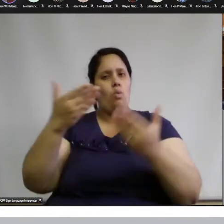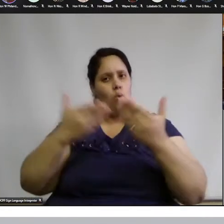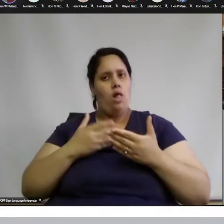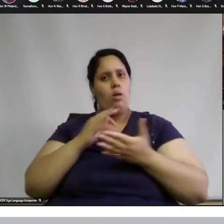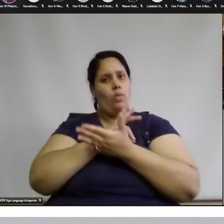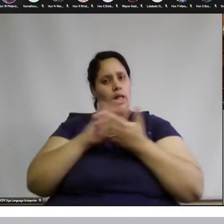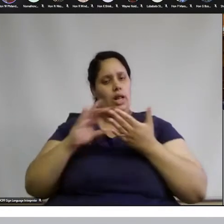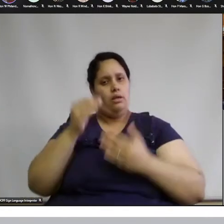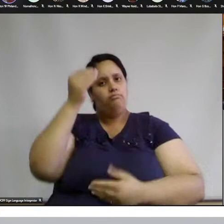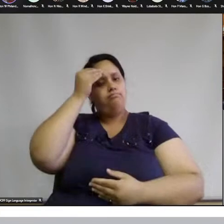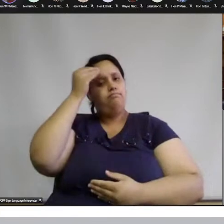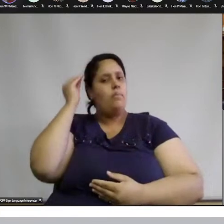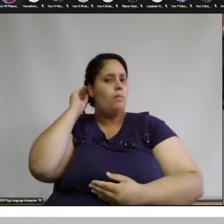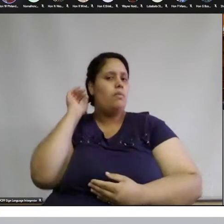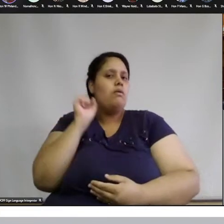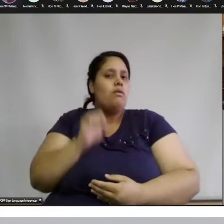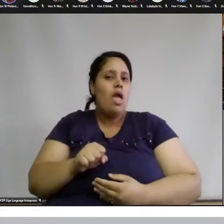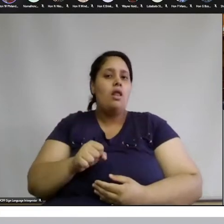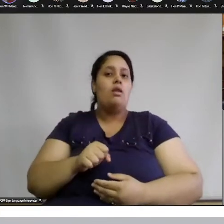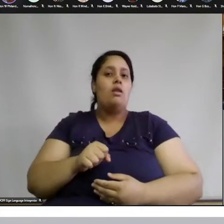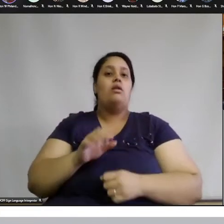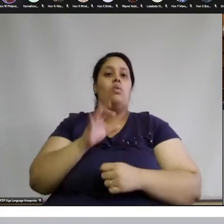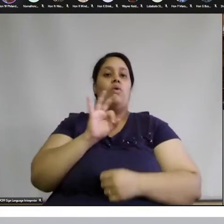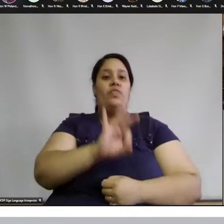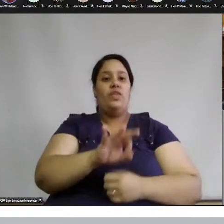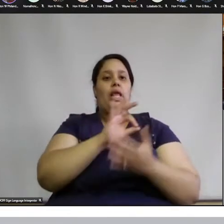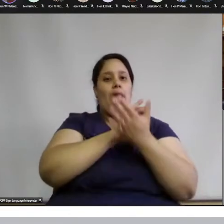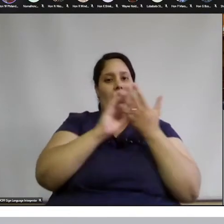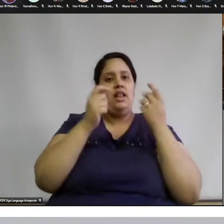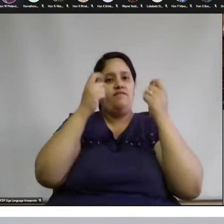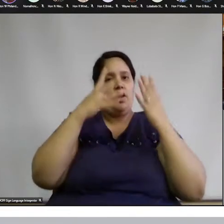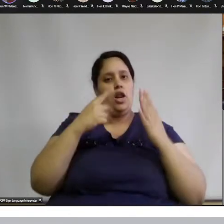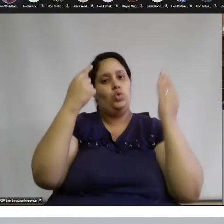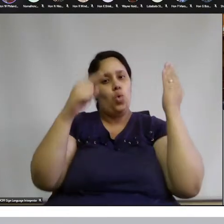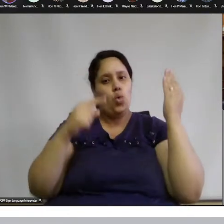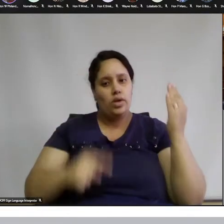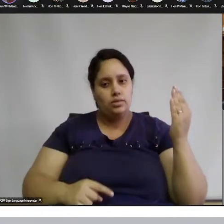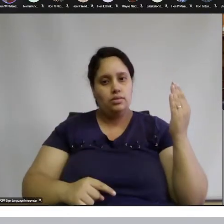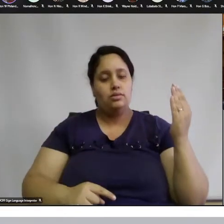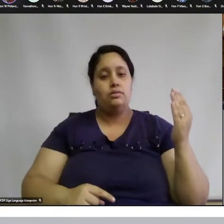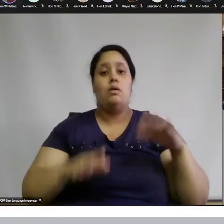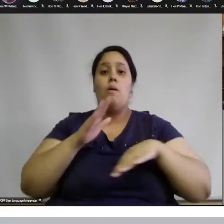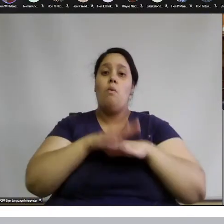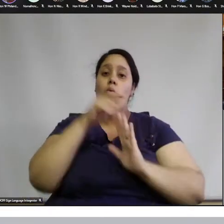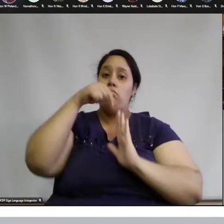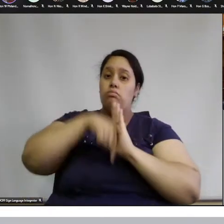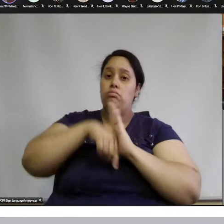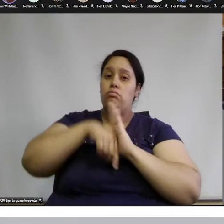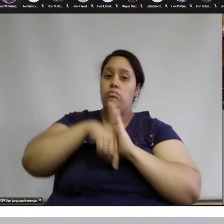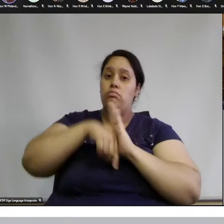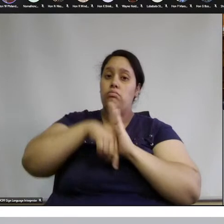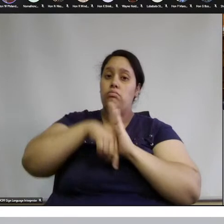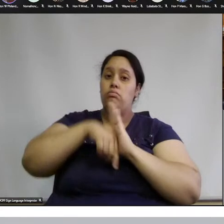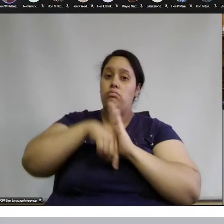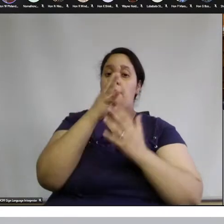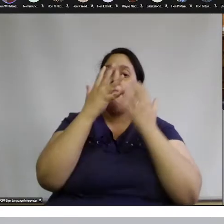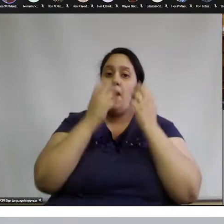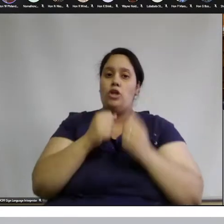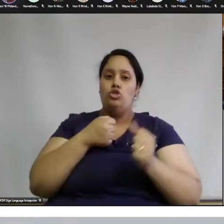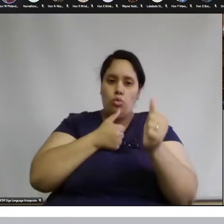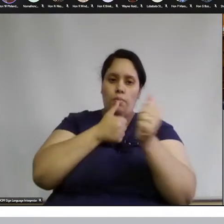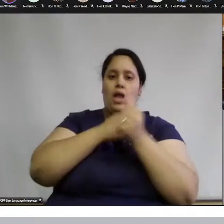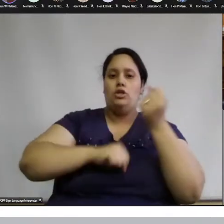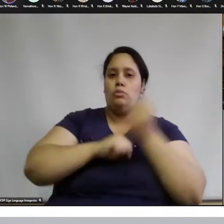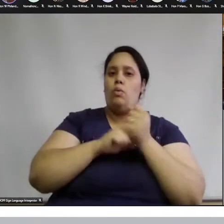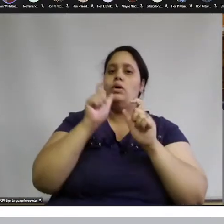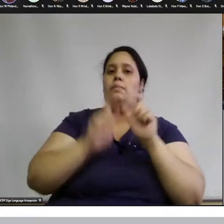clean conscience against the backdrop of 3 clean financial audits. Further details of a budget that back our people can be